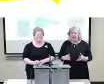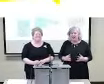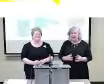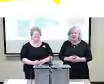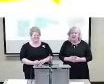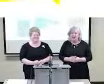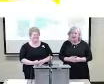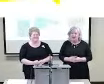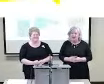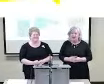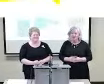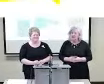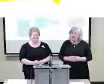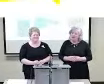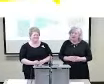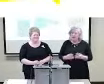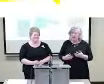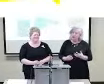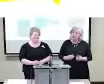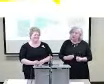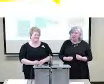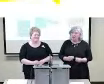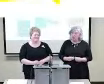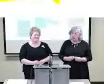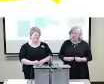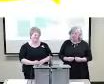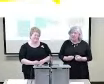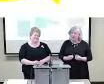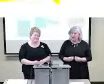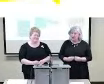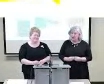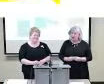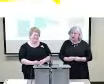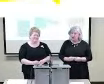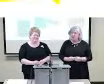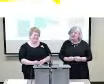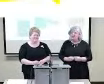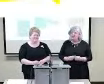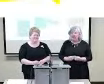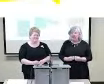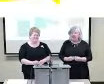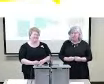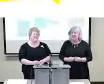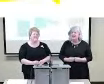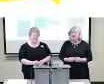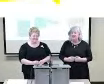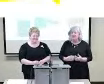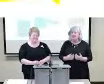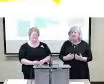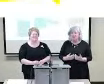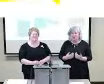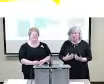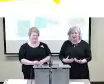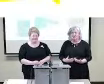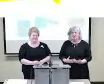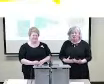excel in your academics you might struggle in reading or feel like you struggle in reading so that might be the attempt